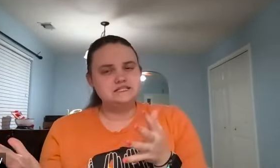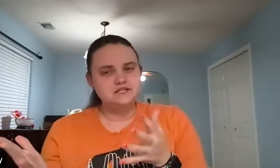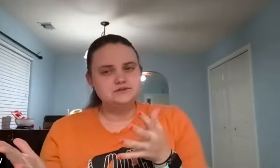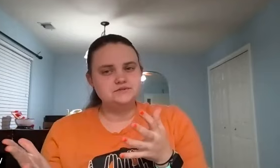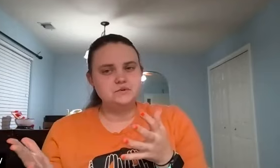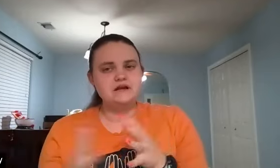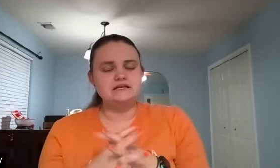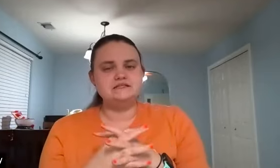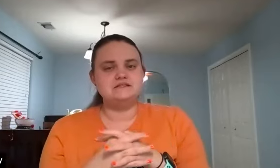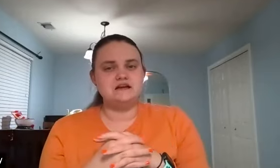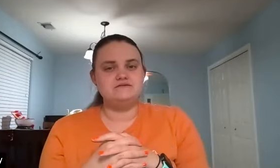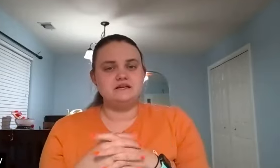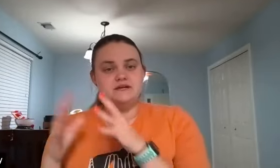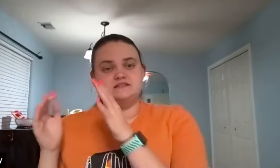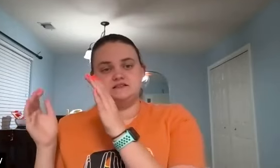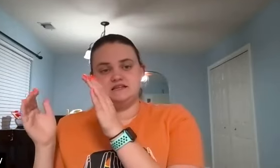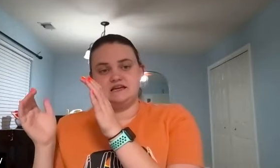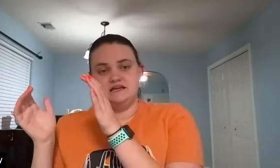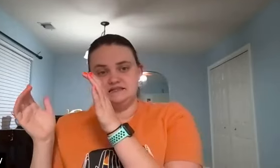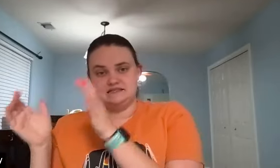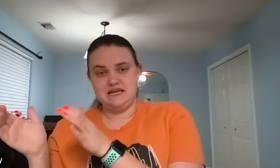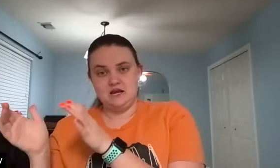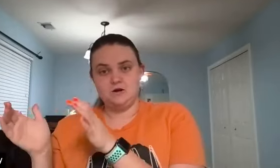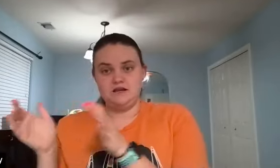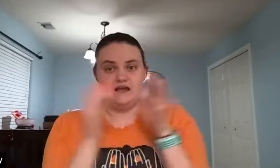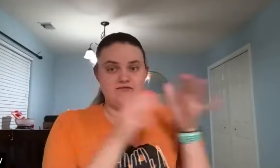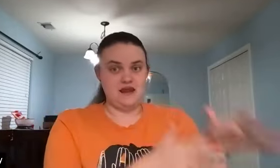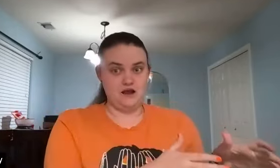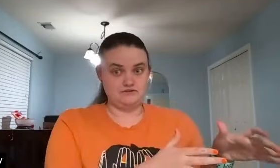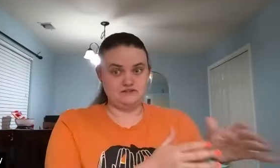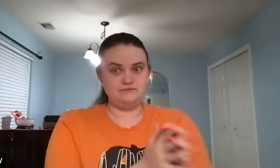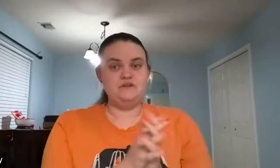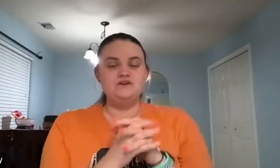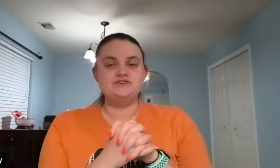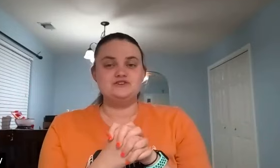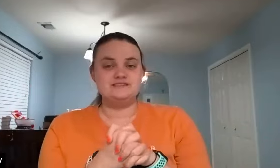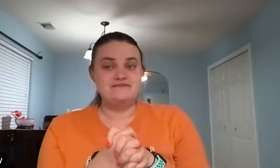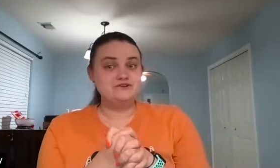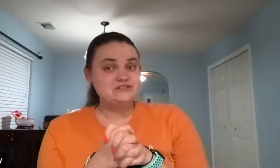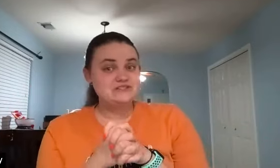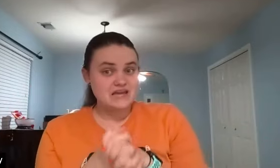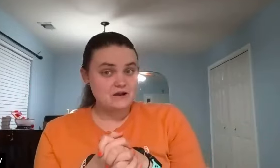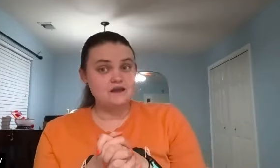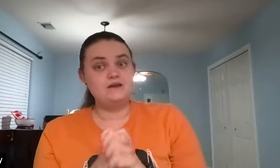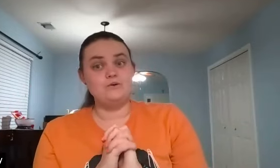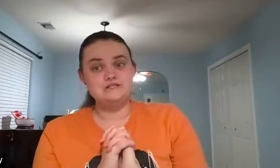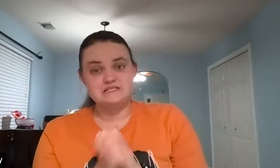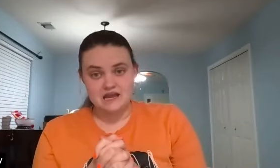to use more is the sign, it's basically saying scary and then house. So the sign for scary or